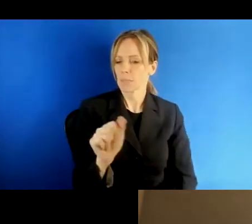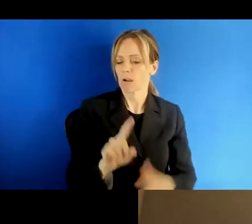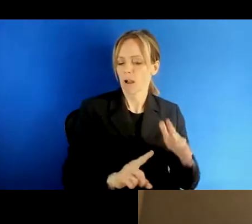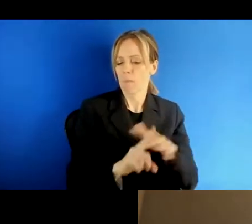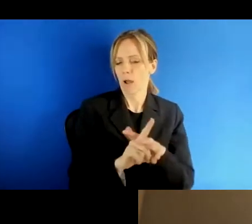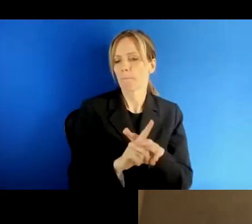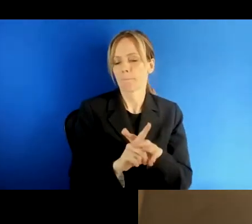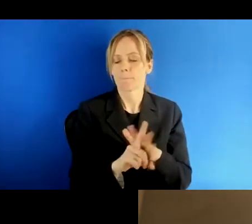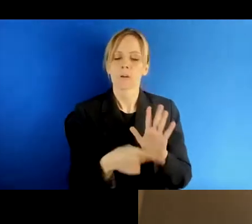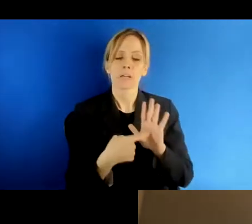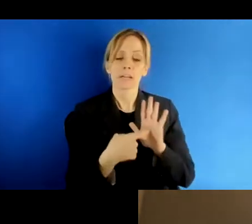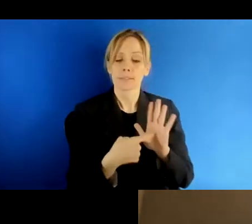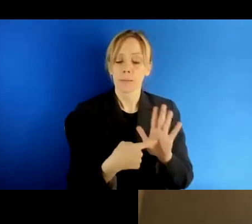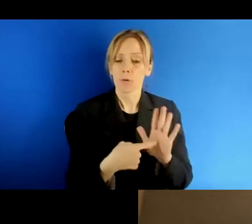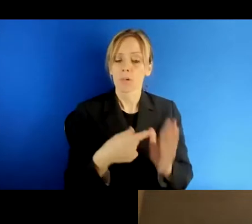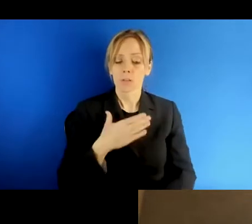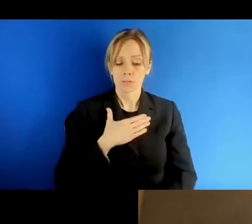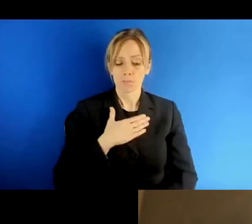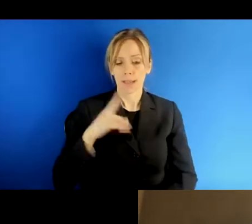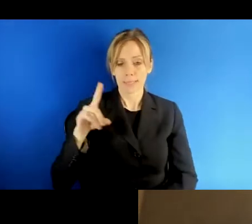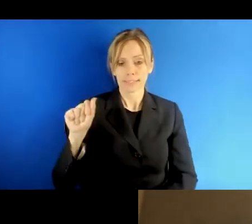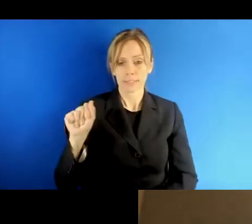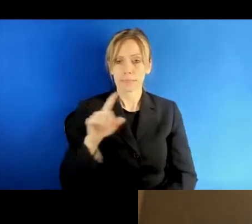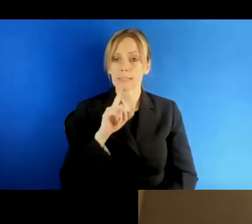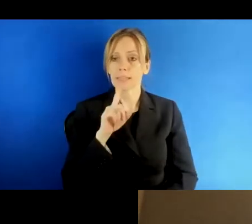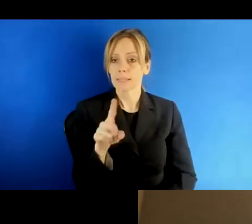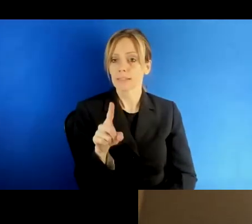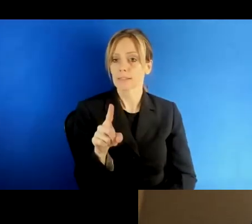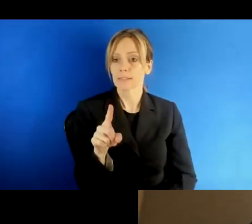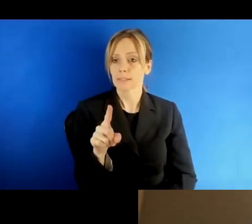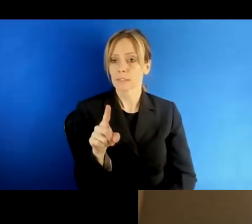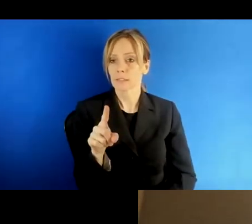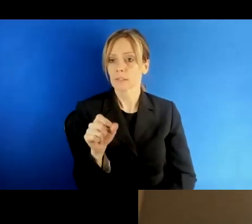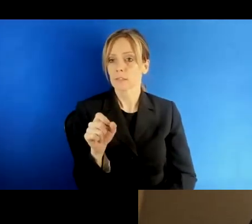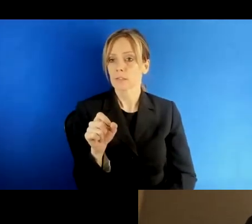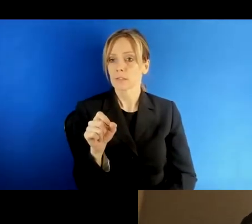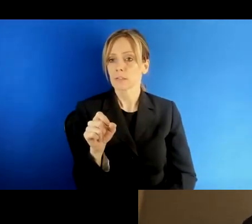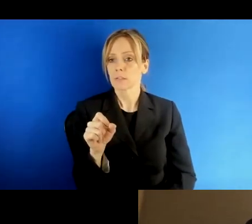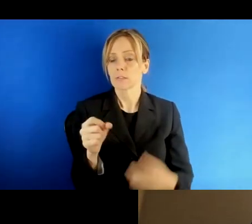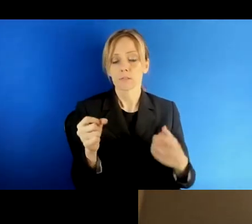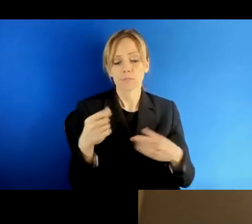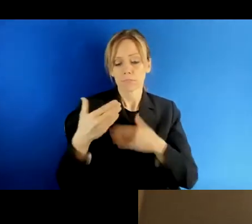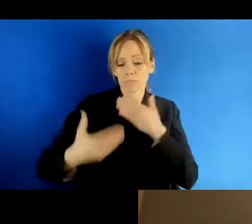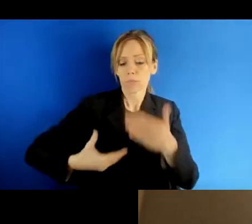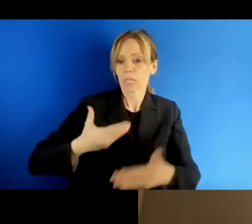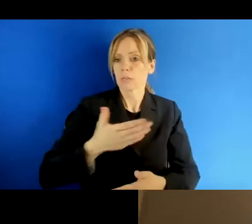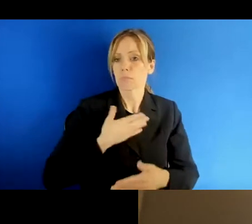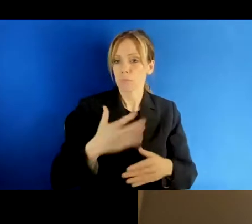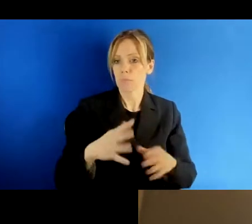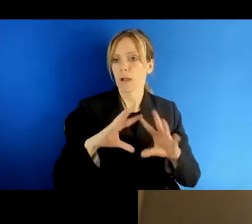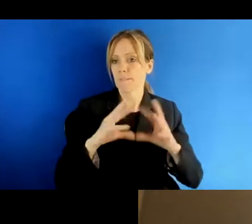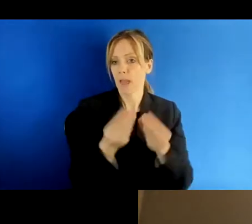my disability is a curse, and my family got